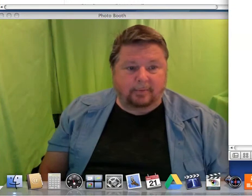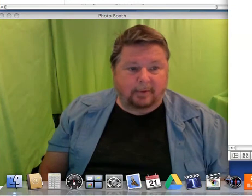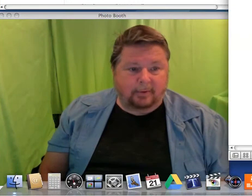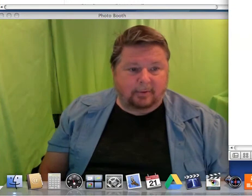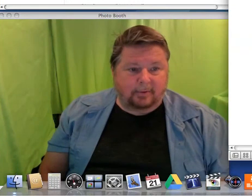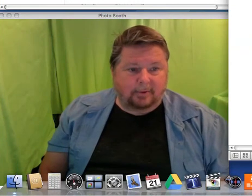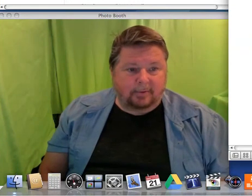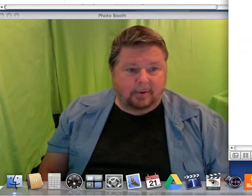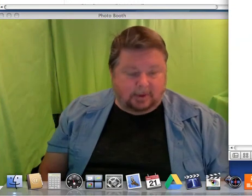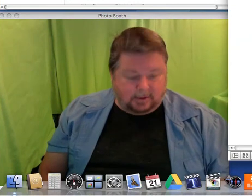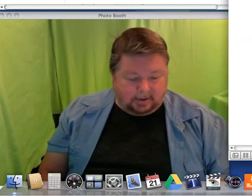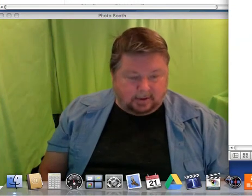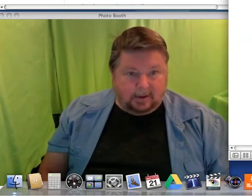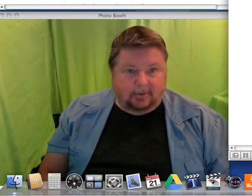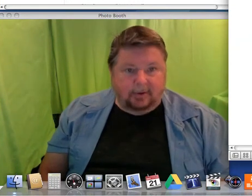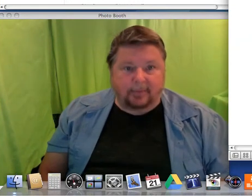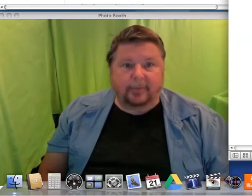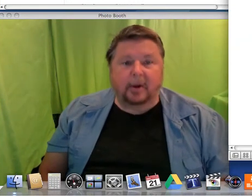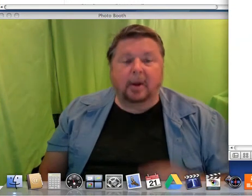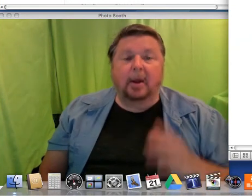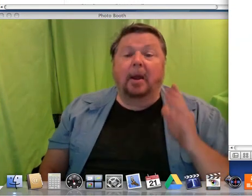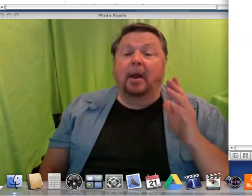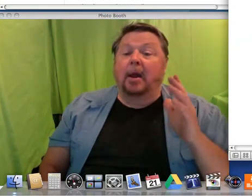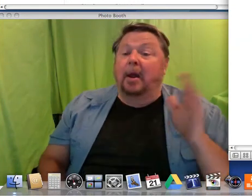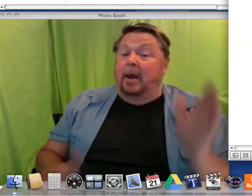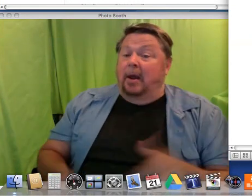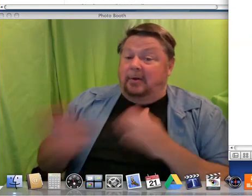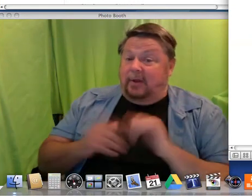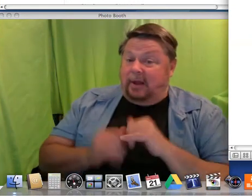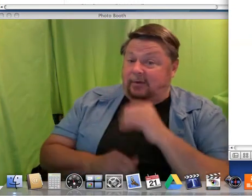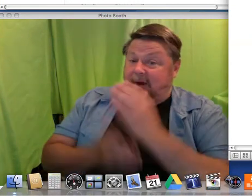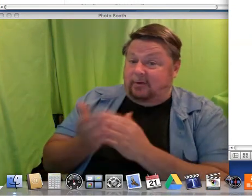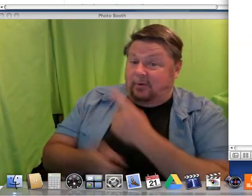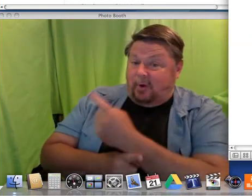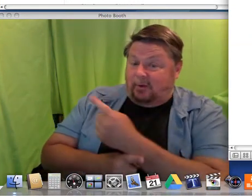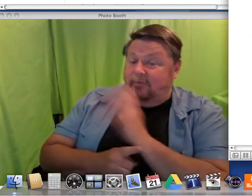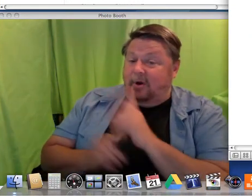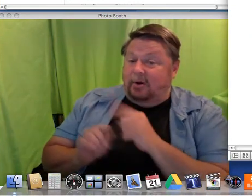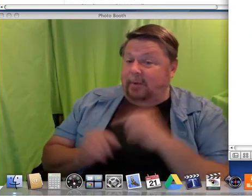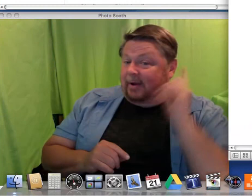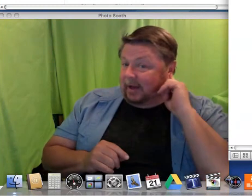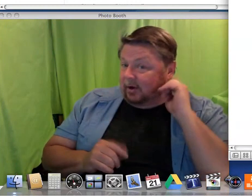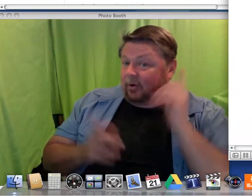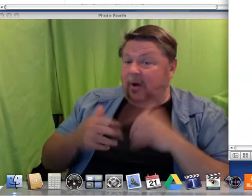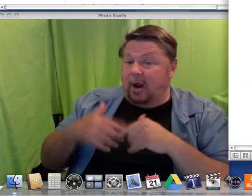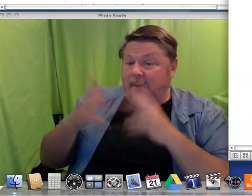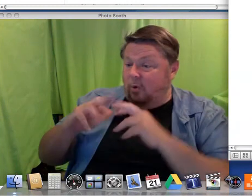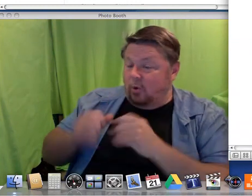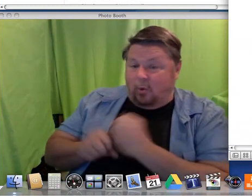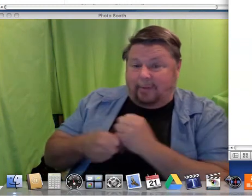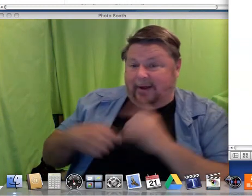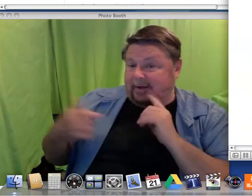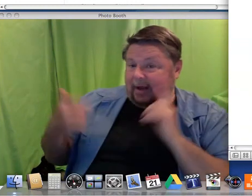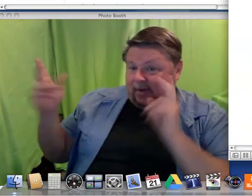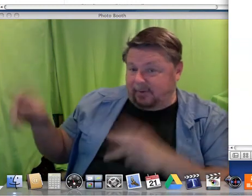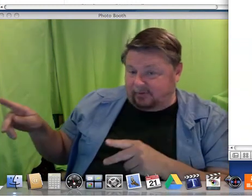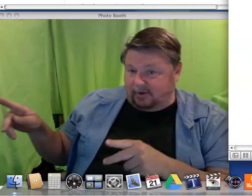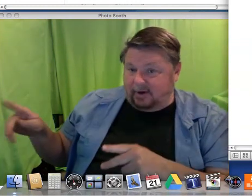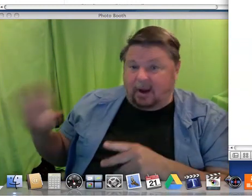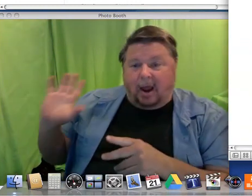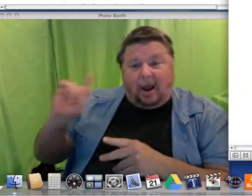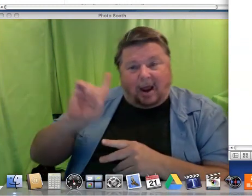Nope. There we go. So that's section 1. We've talked about the ear and what makes a deaf